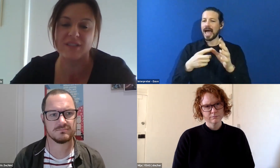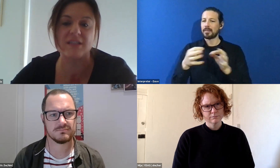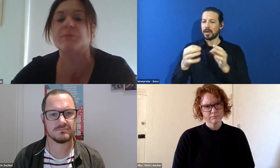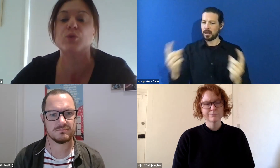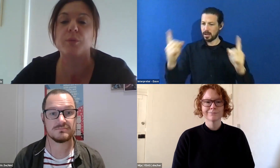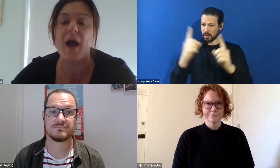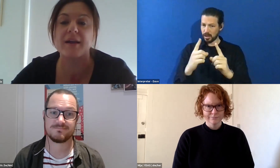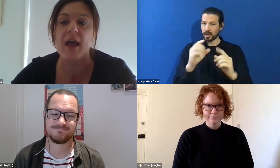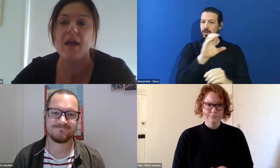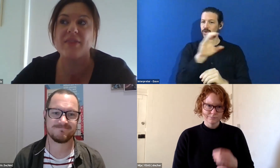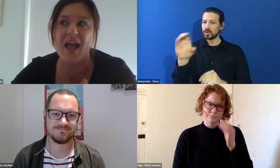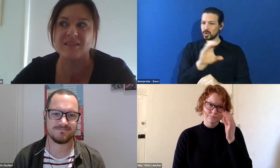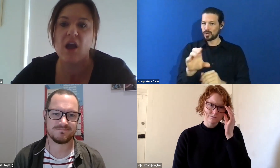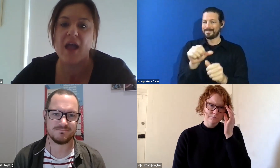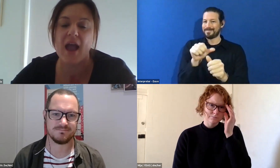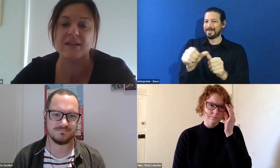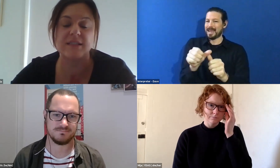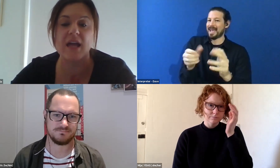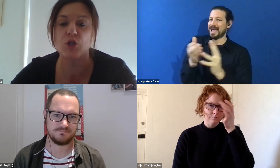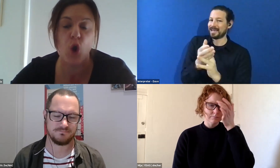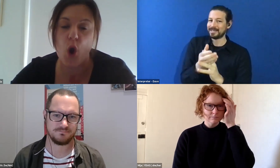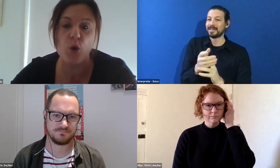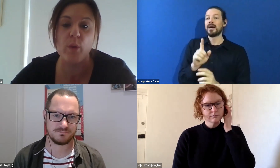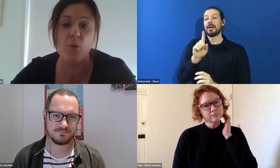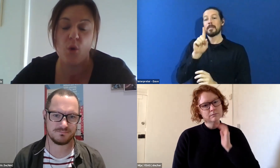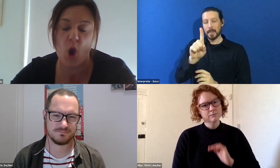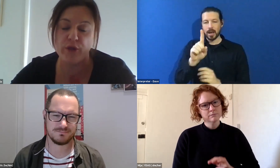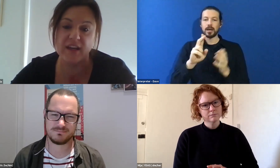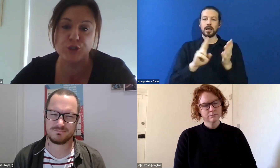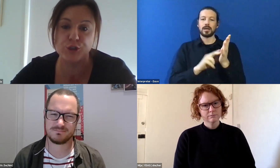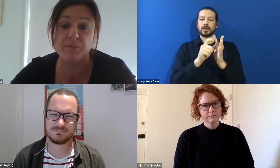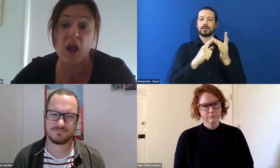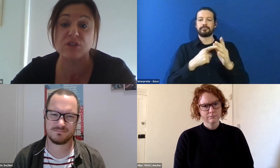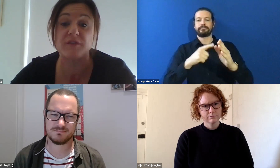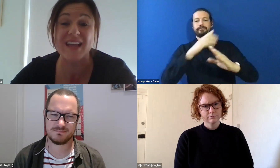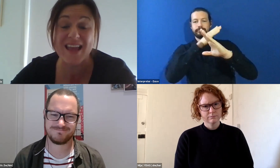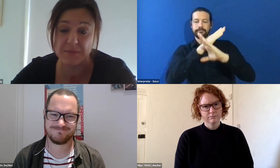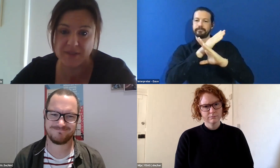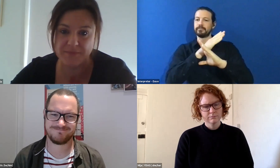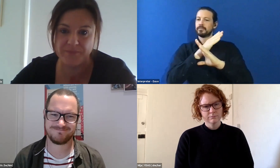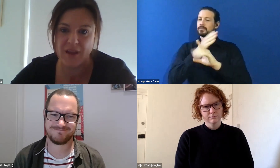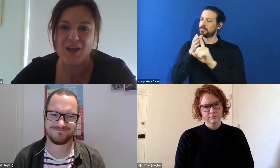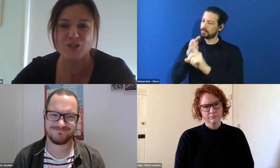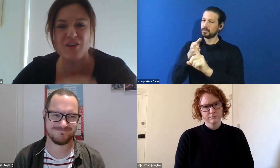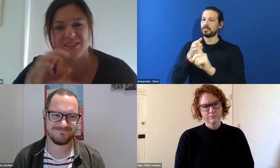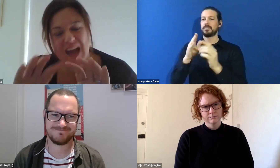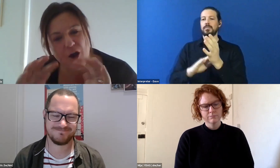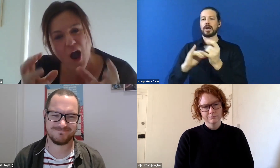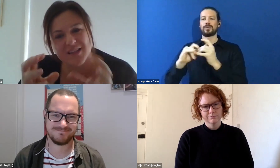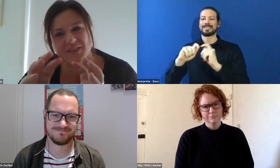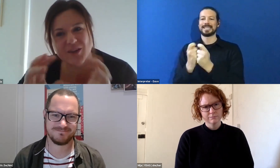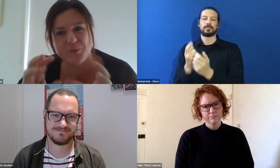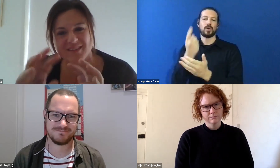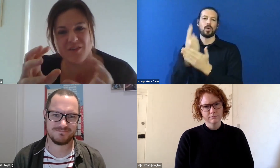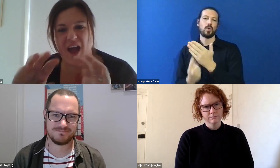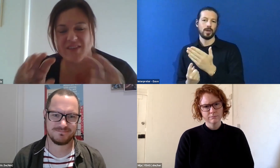more accessible, but the NDIA is saying, no, we're only going to use Microsoft Teams. So there's that kind